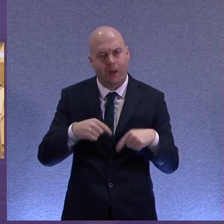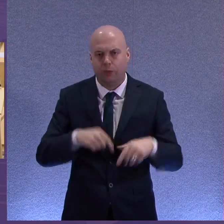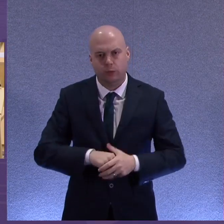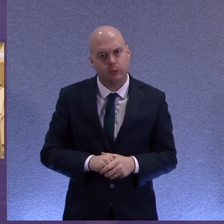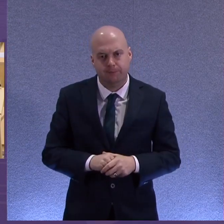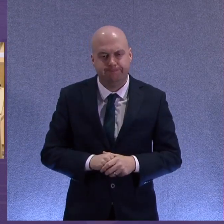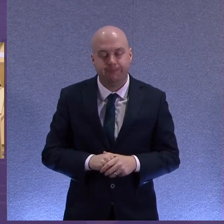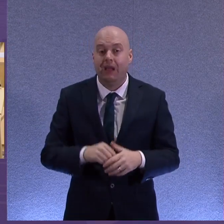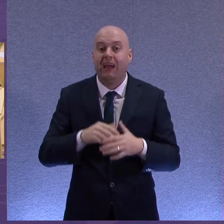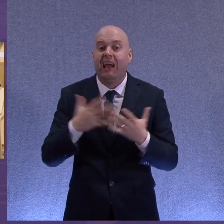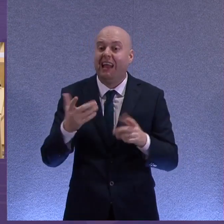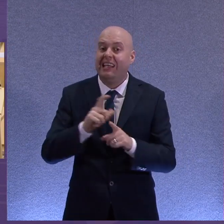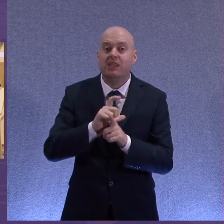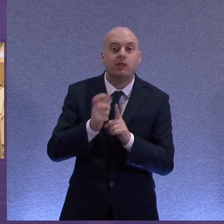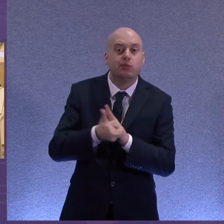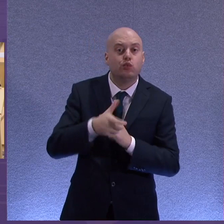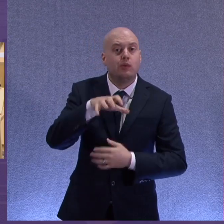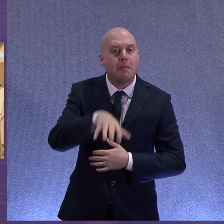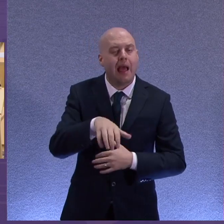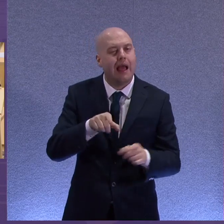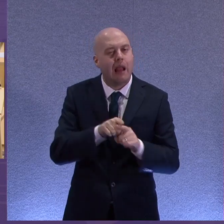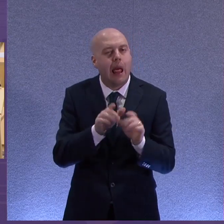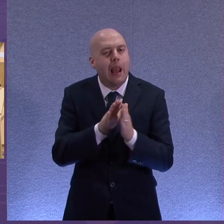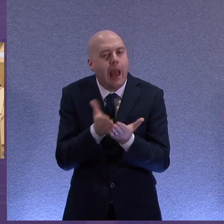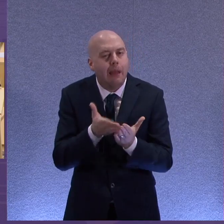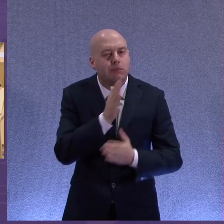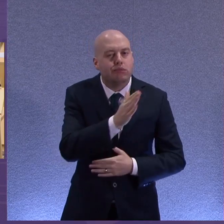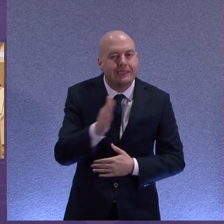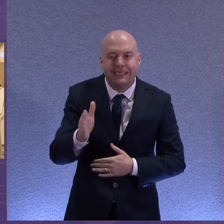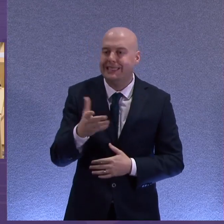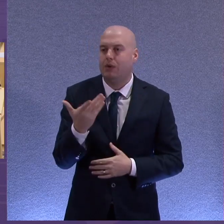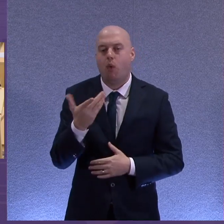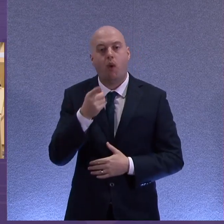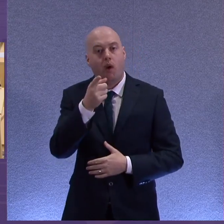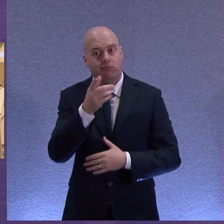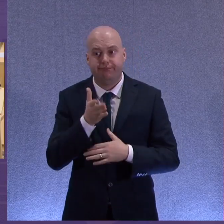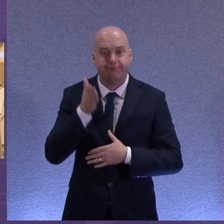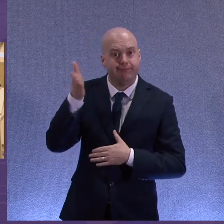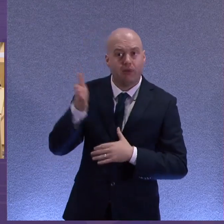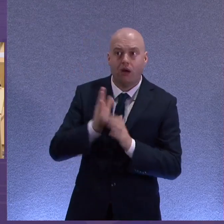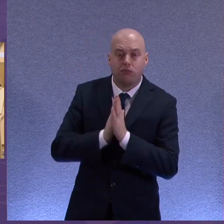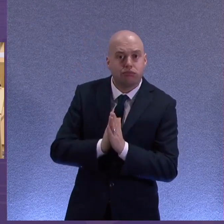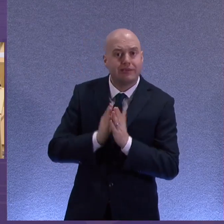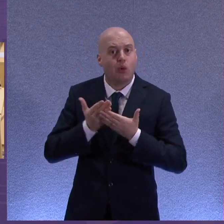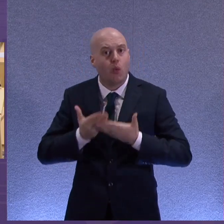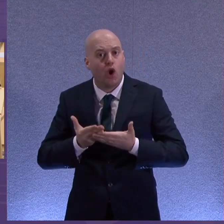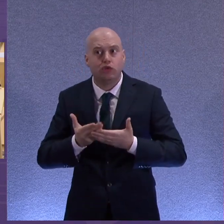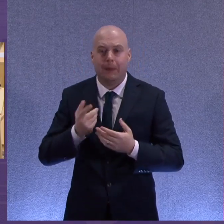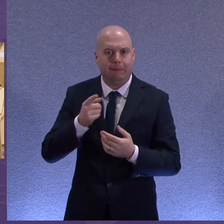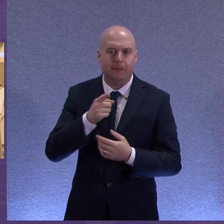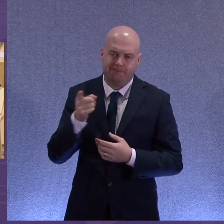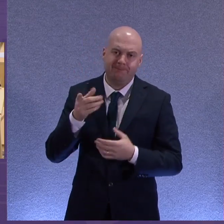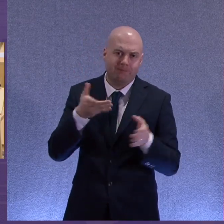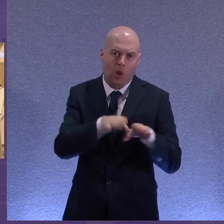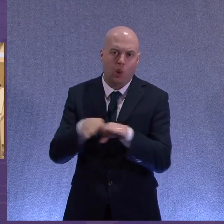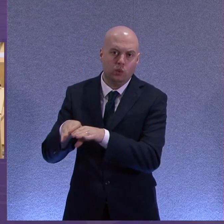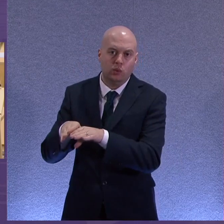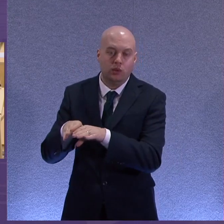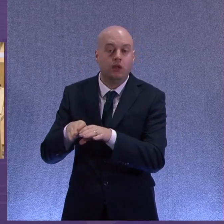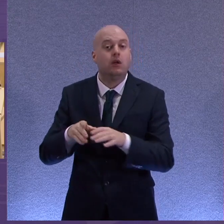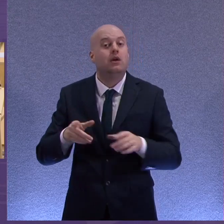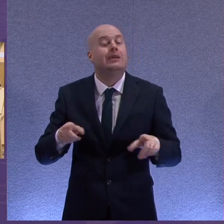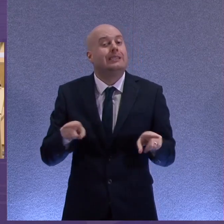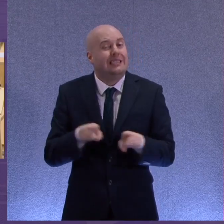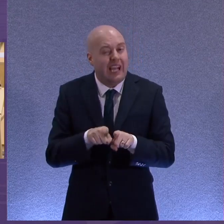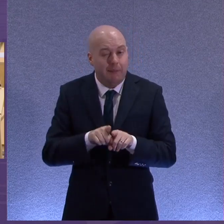and playgrounds must close. Places of worship should also close, other than for funerals, which I'm deeply sorry to say must now be